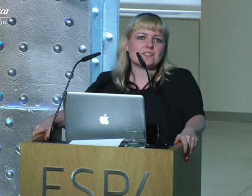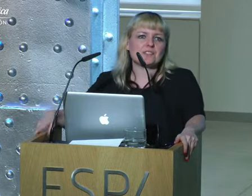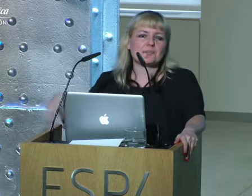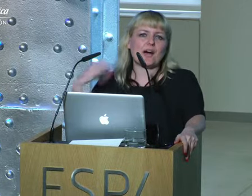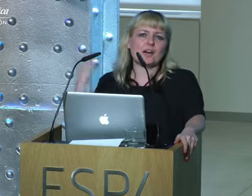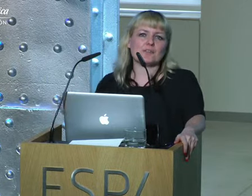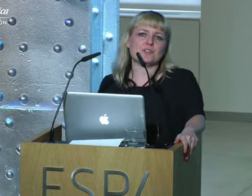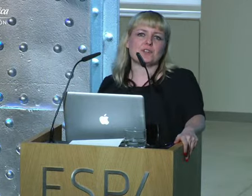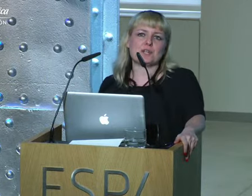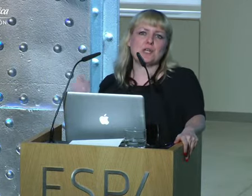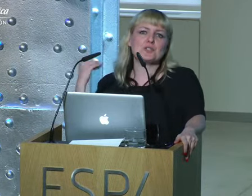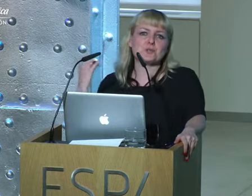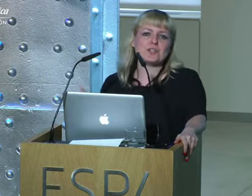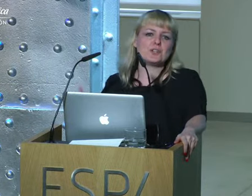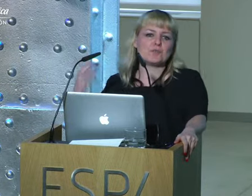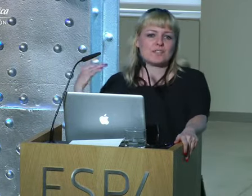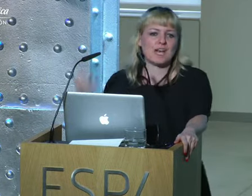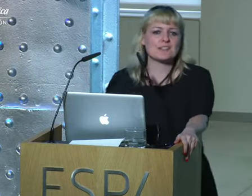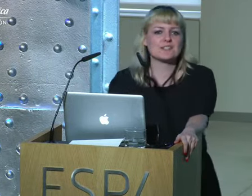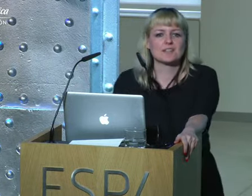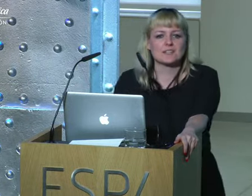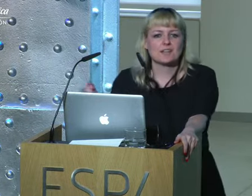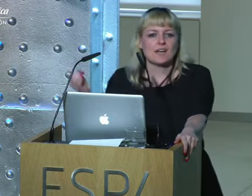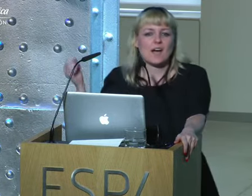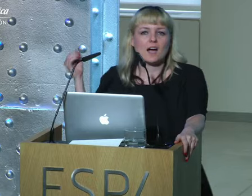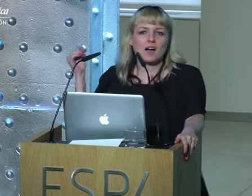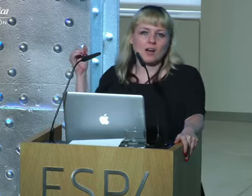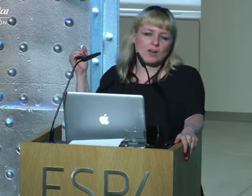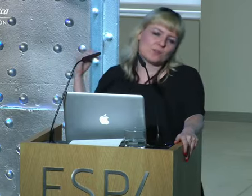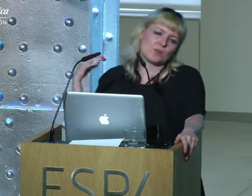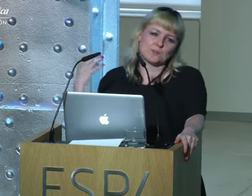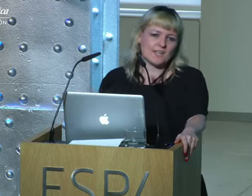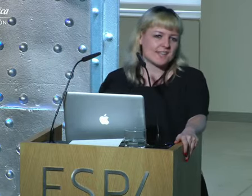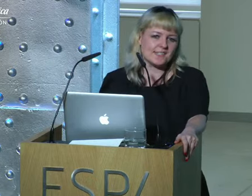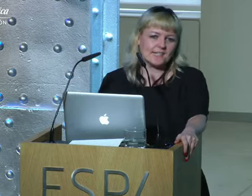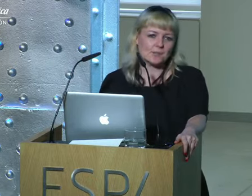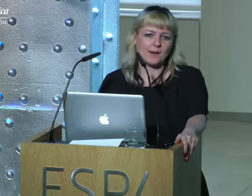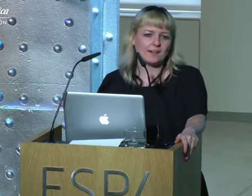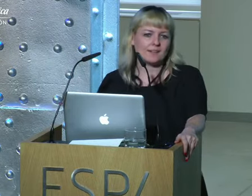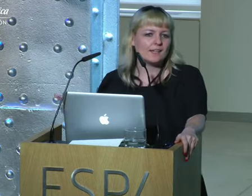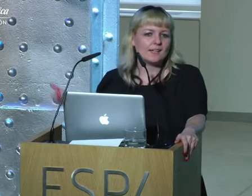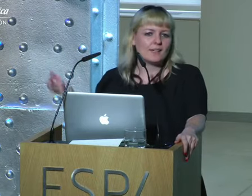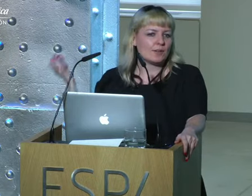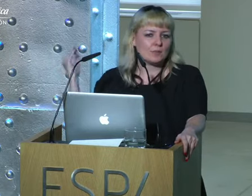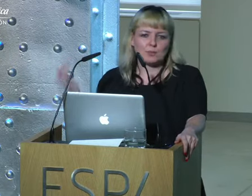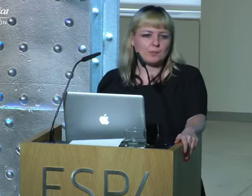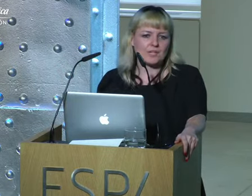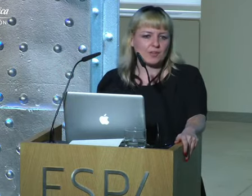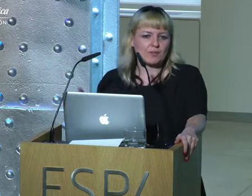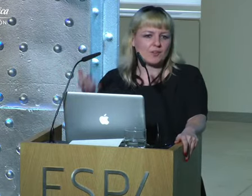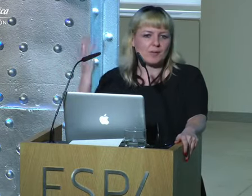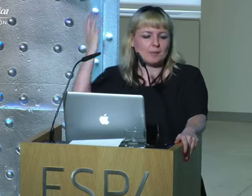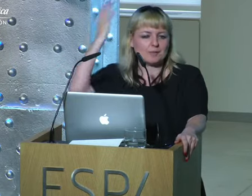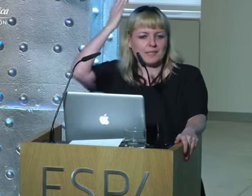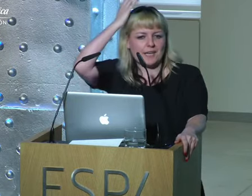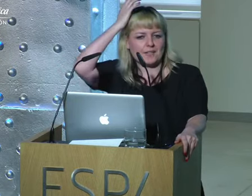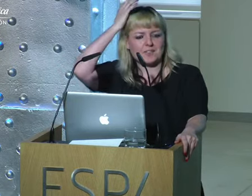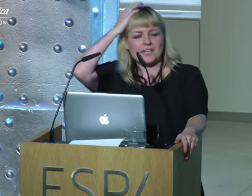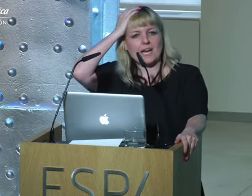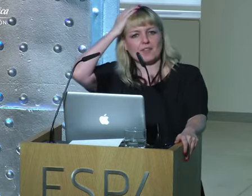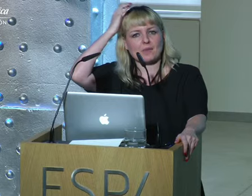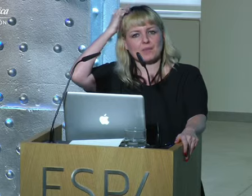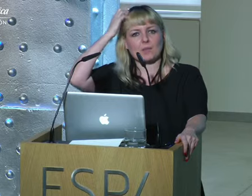this is part of your intuition of taste. Of course, with testing as well, you know, putting it in front of people